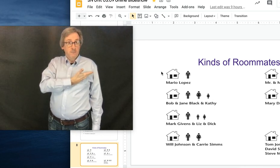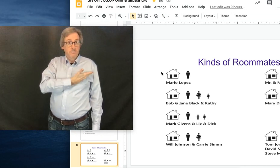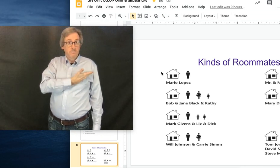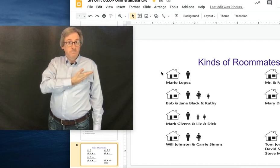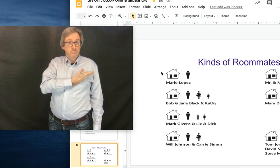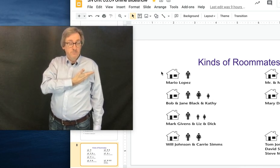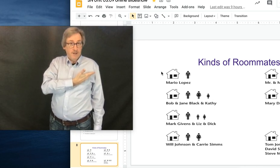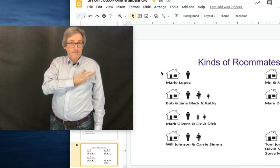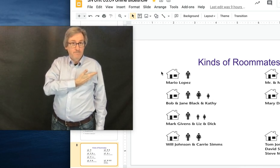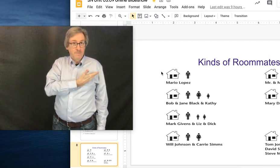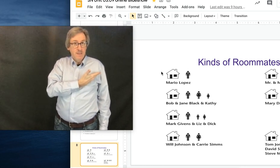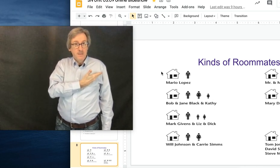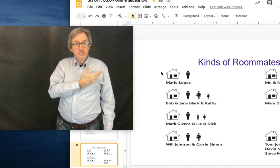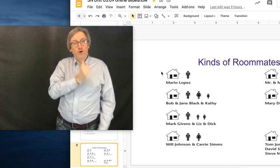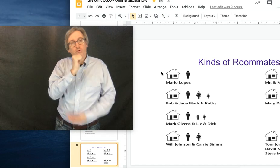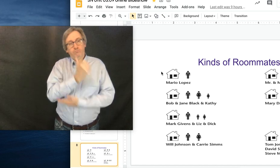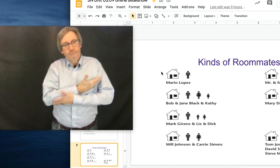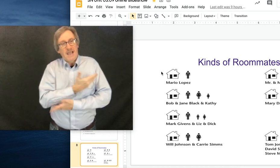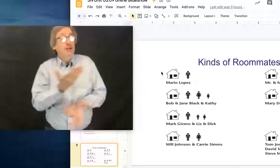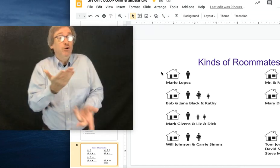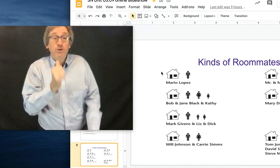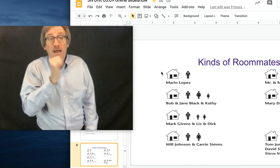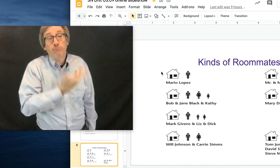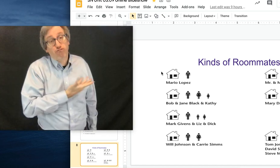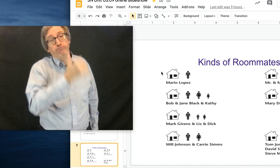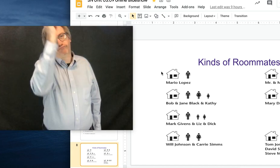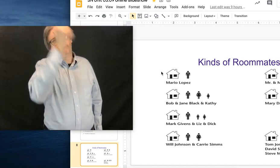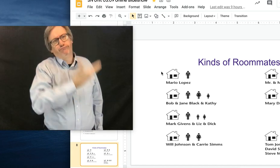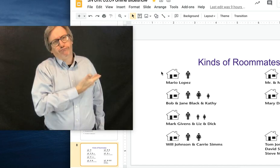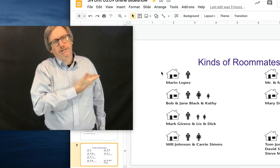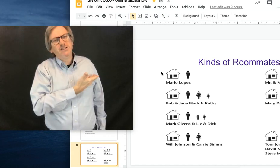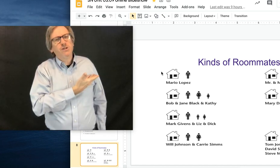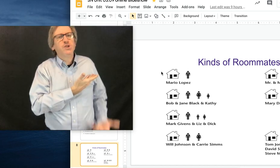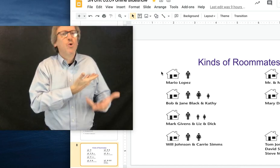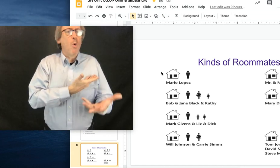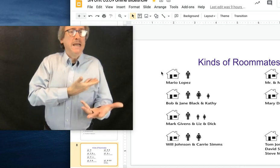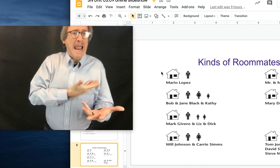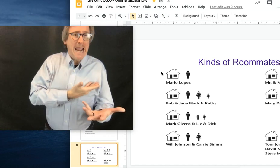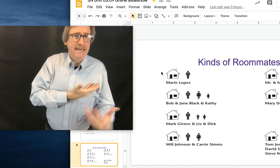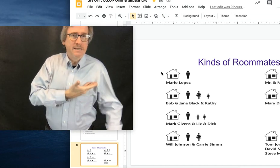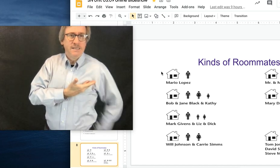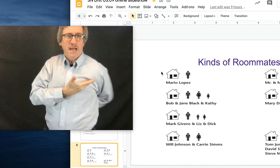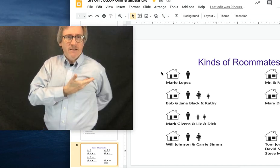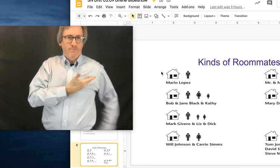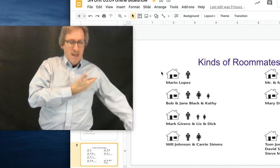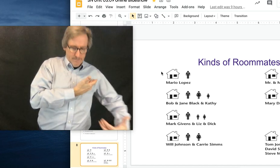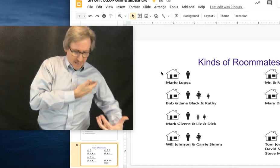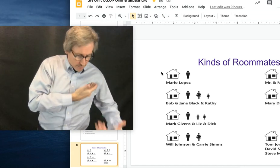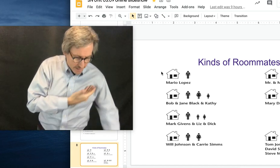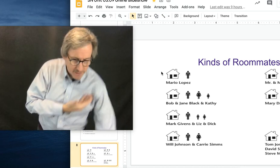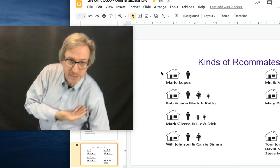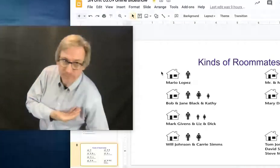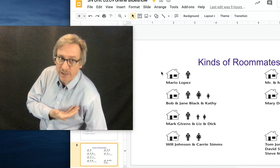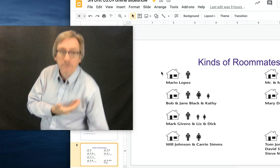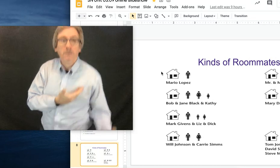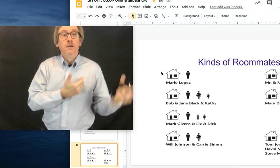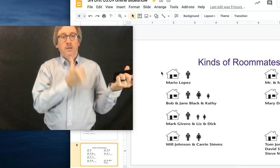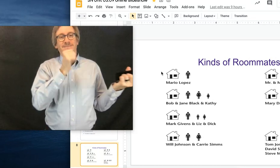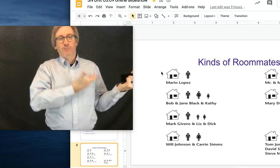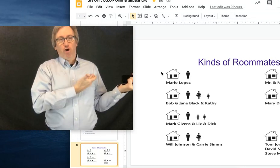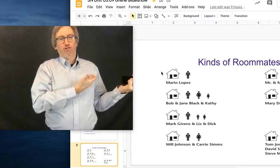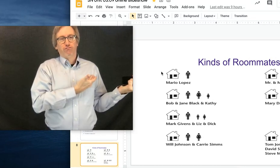son. Okay. So, and you can do that. It's also the one-handed sign if I'm carrying